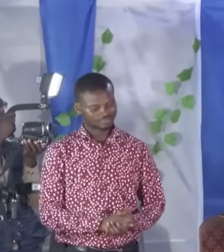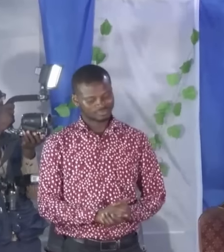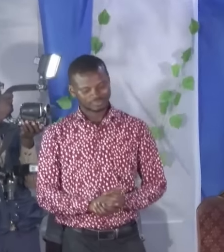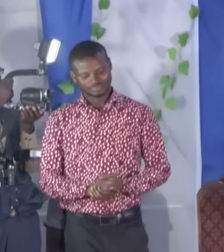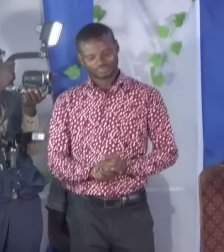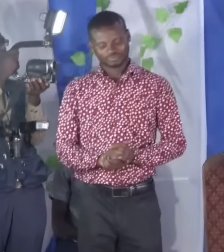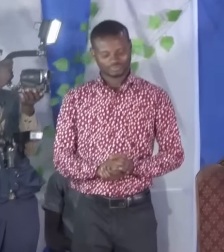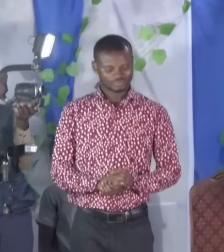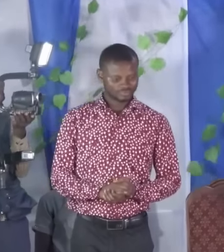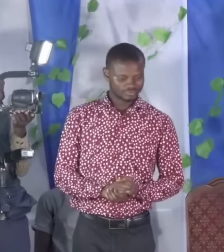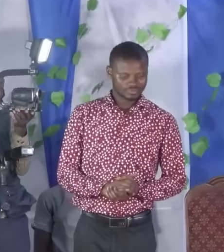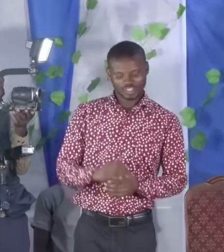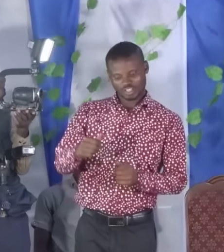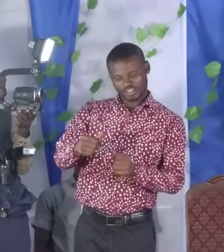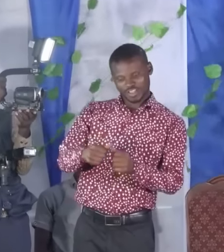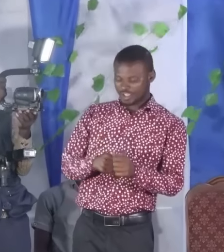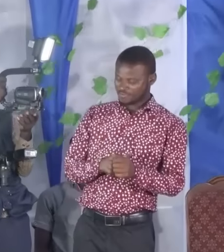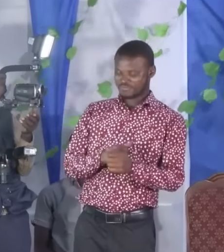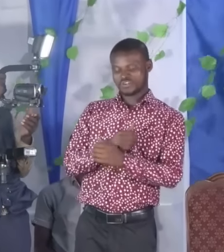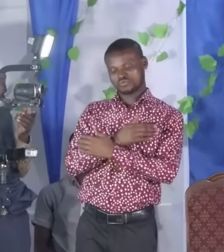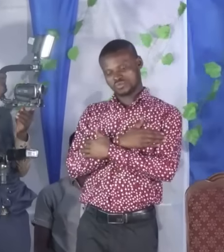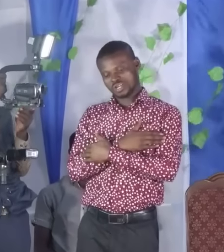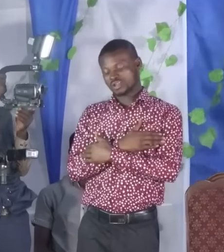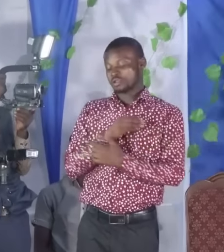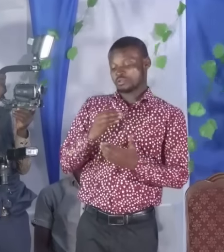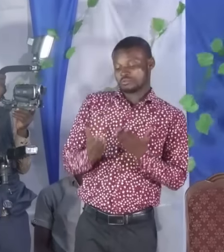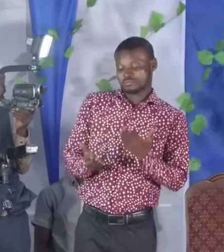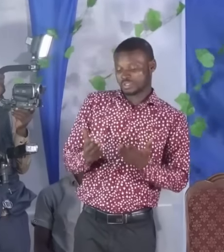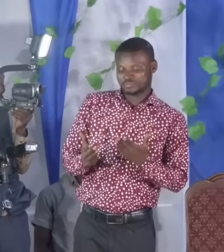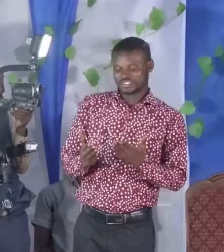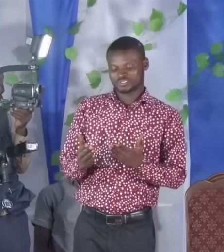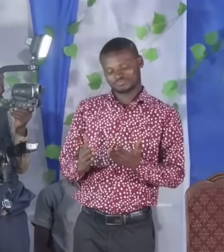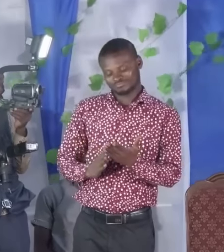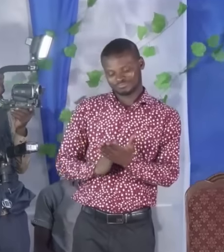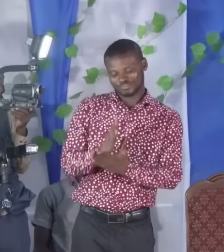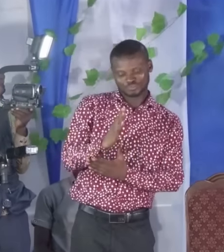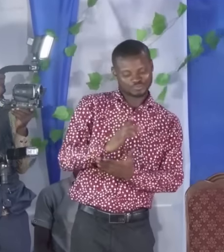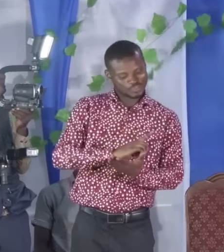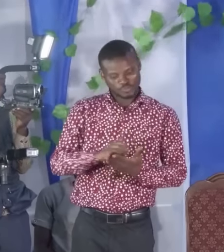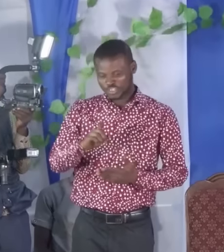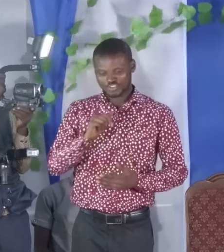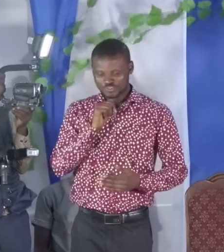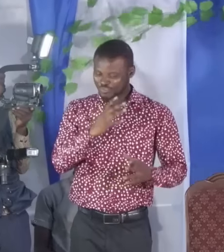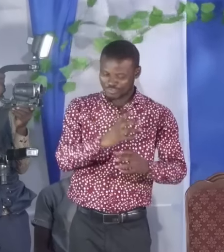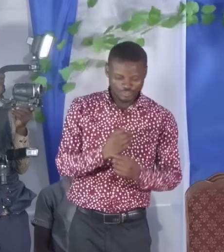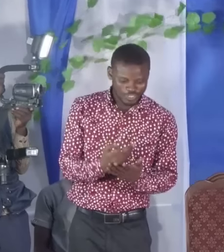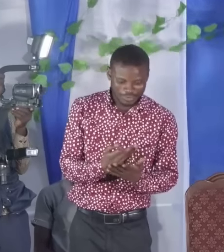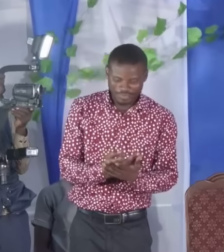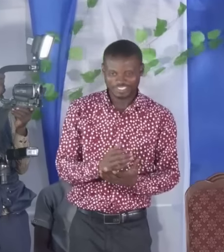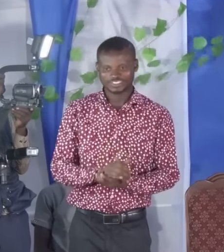Now, what you want, man, yes, Kabia. Man, yes, And you must have to